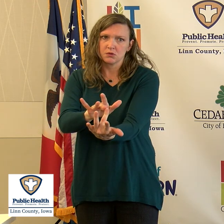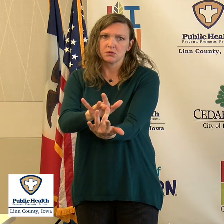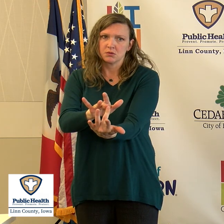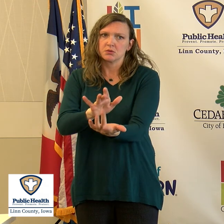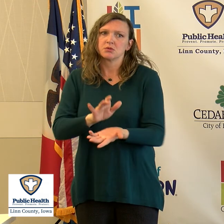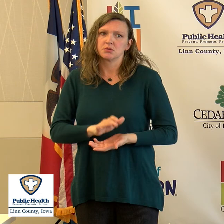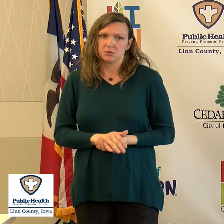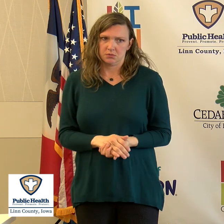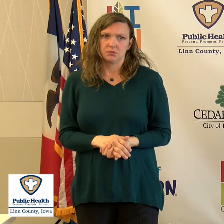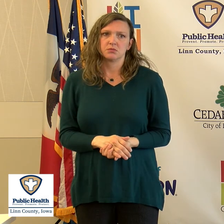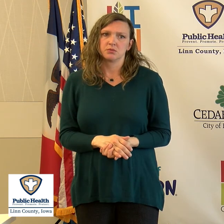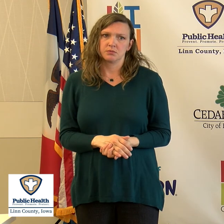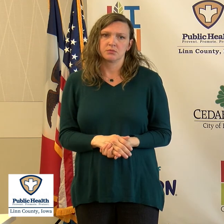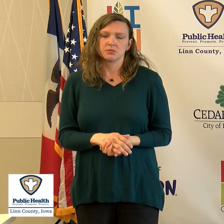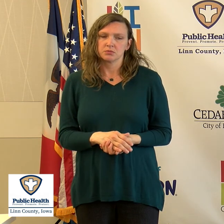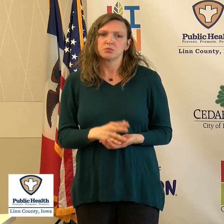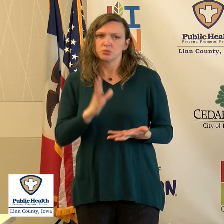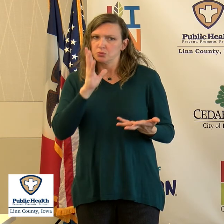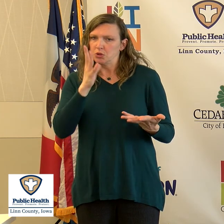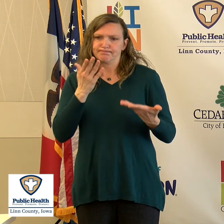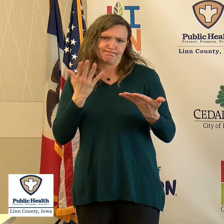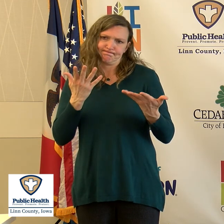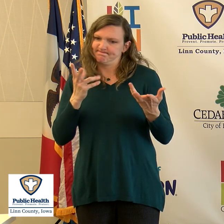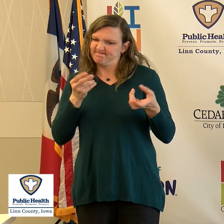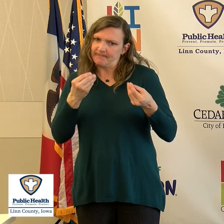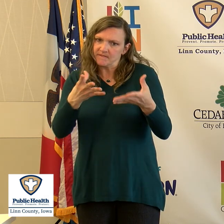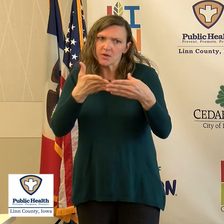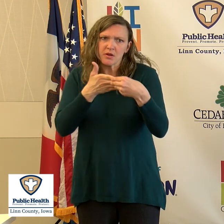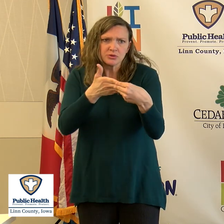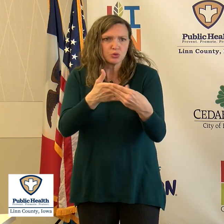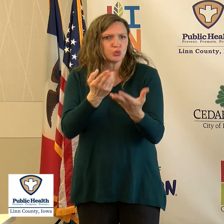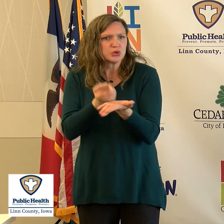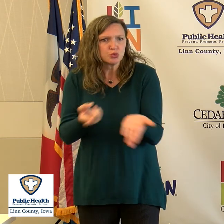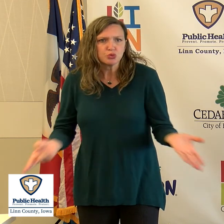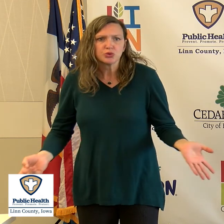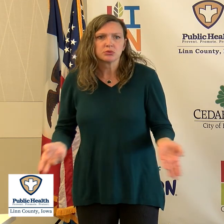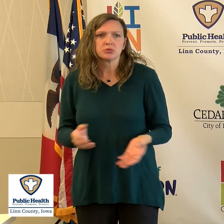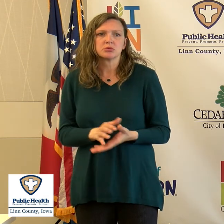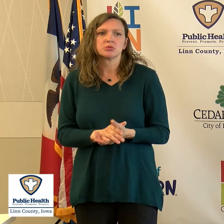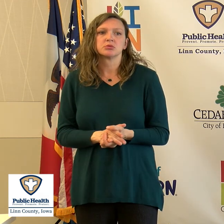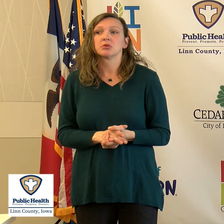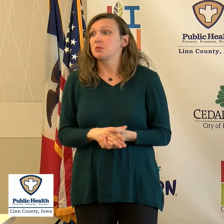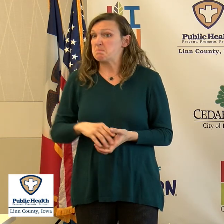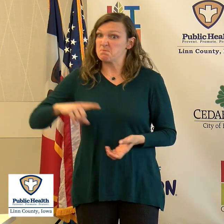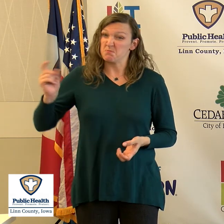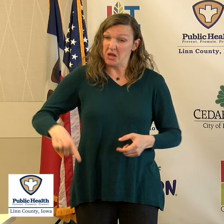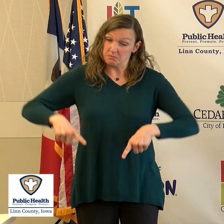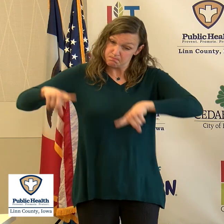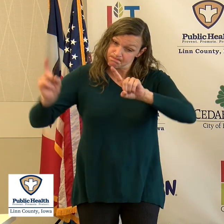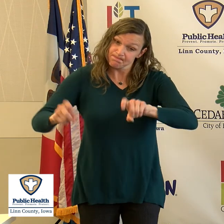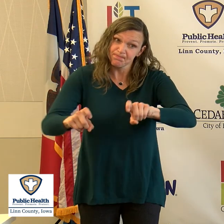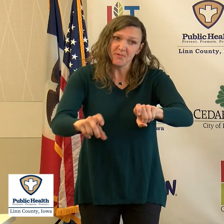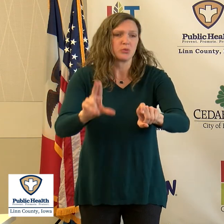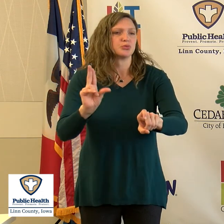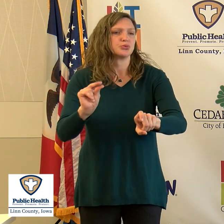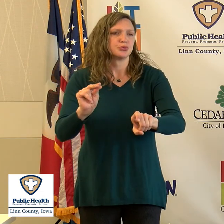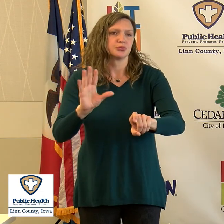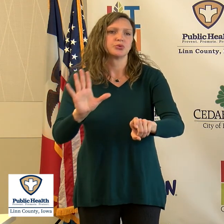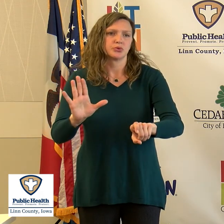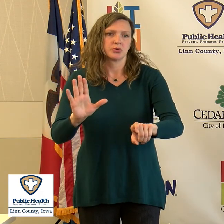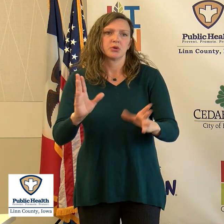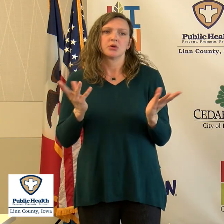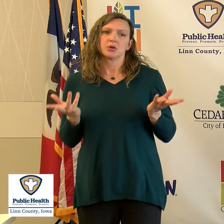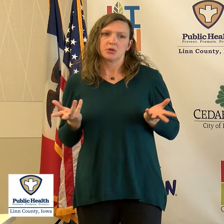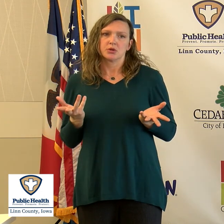help determine if maybe testing is needed, depending on what we've heard from those illnesses. We'll talk about cleaning